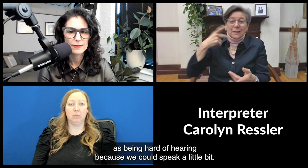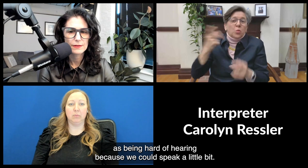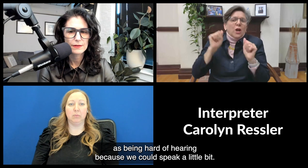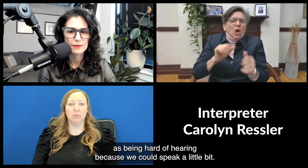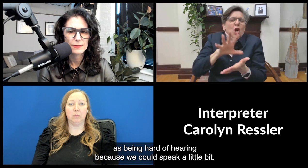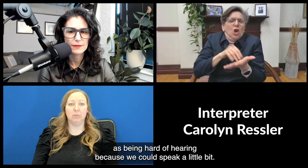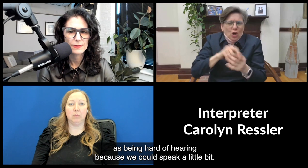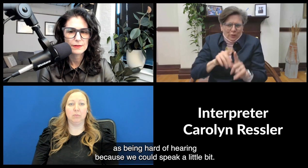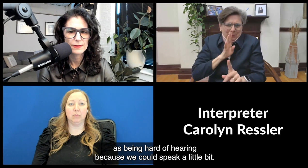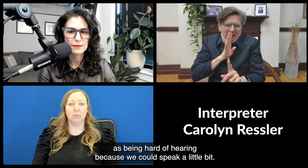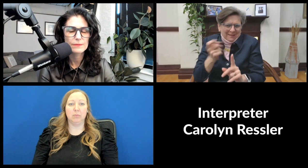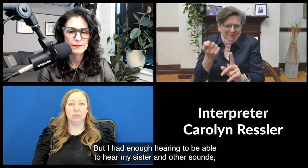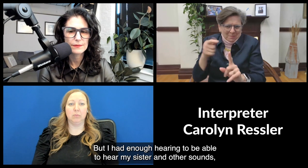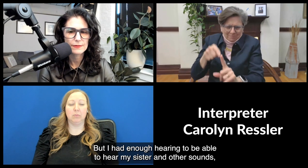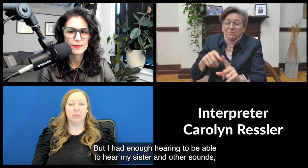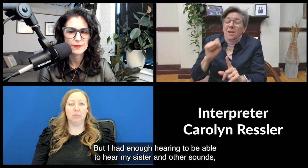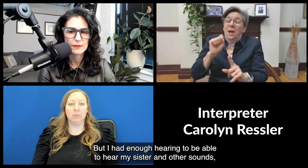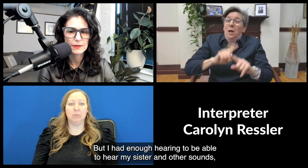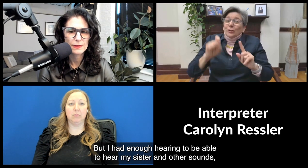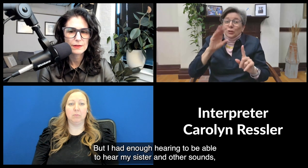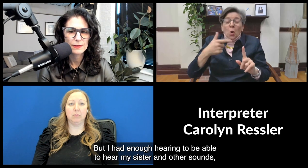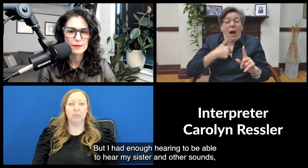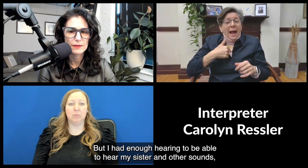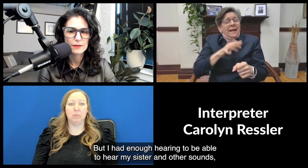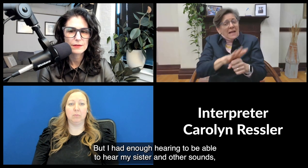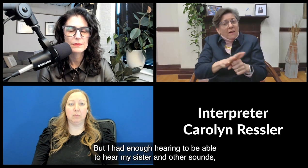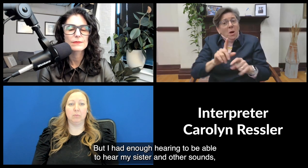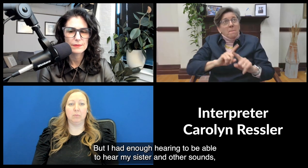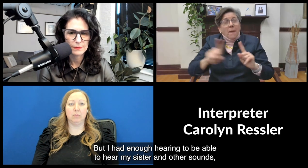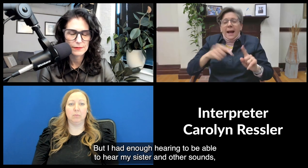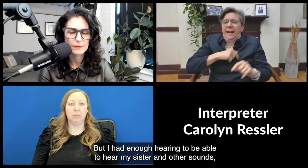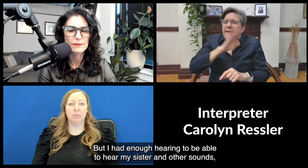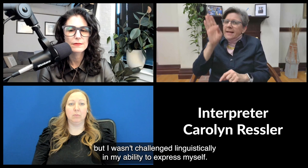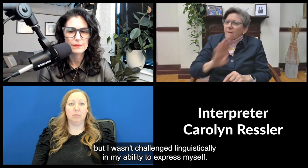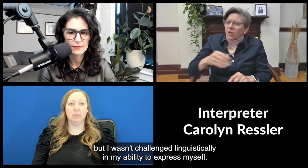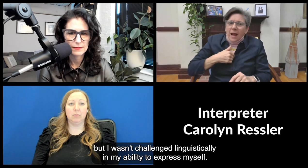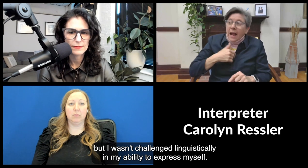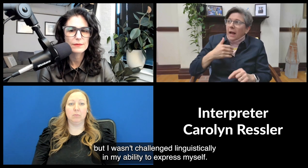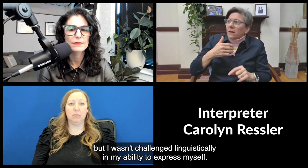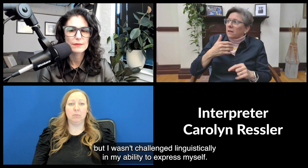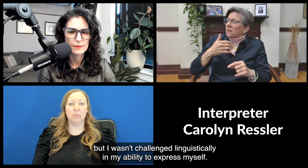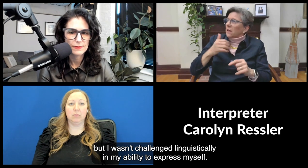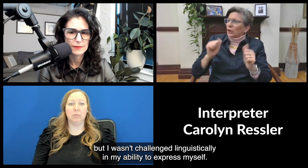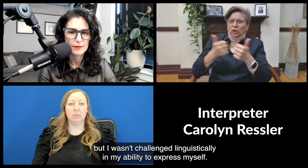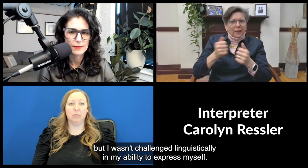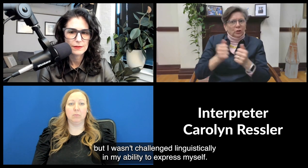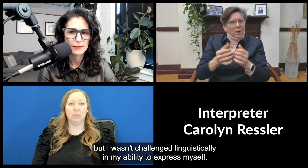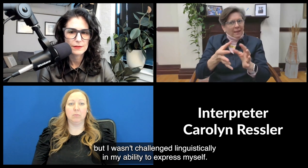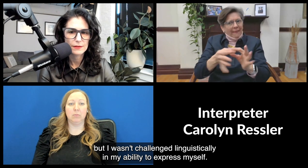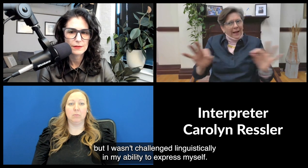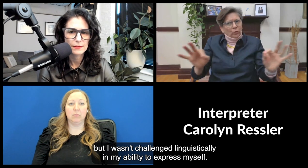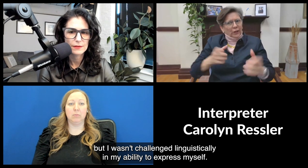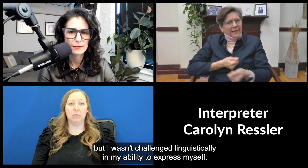being deaf, but many people would refer to us as being hard of hearing because we could speak a little bit. But I had enough hearing to be able to hear my sister